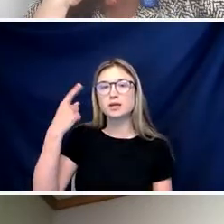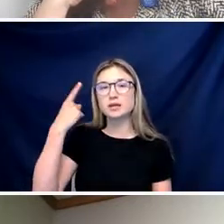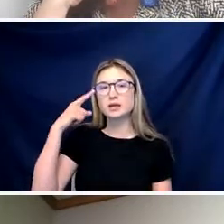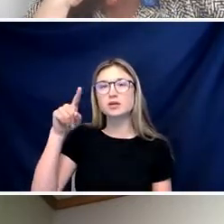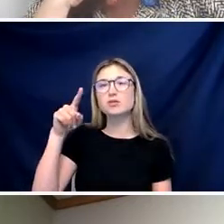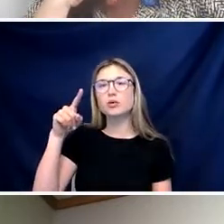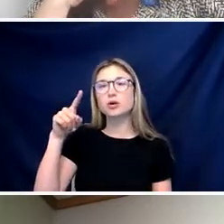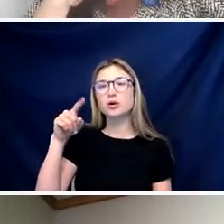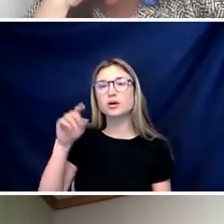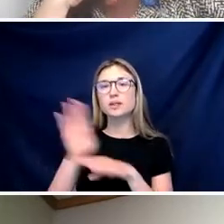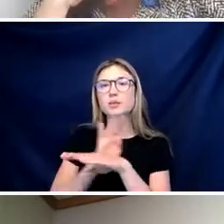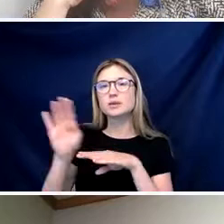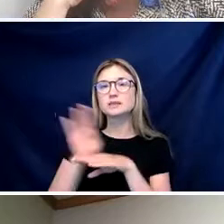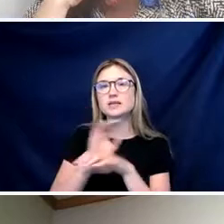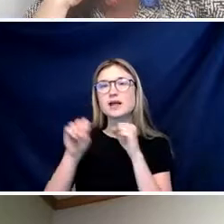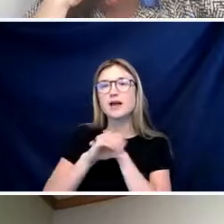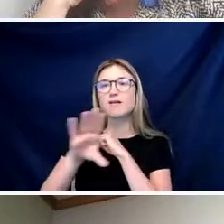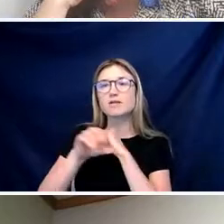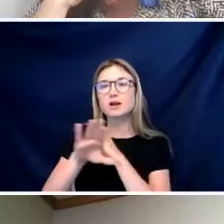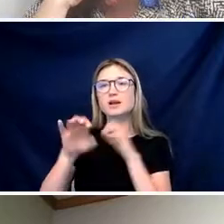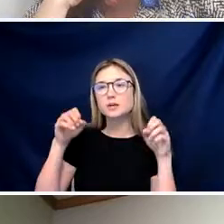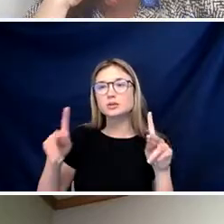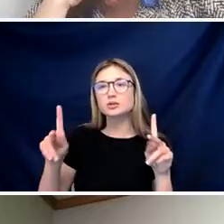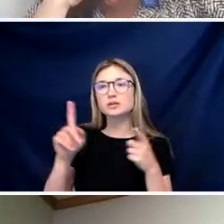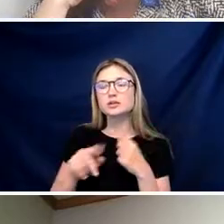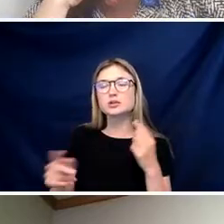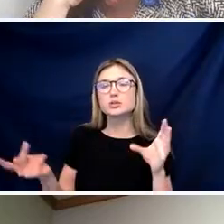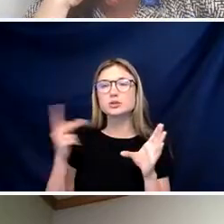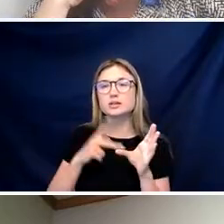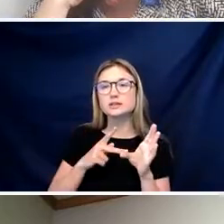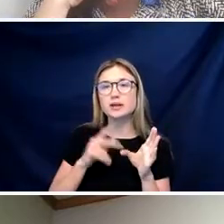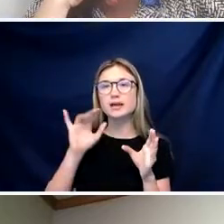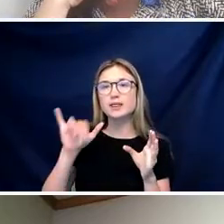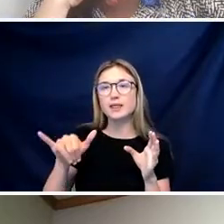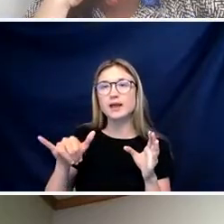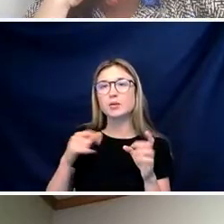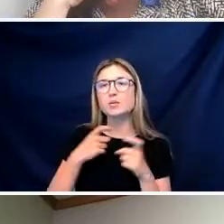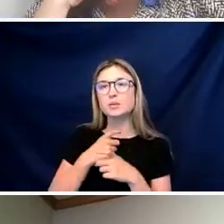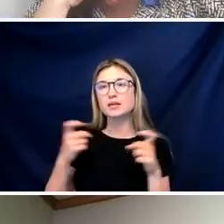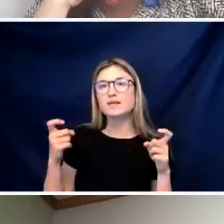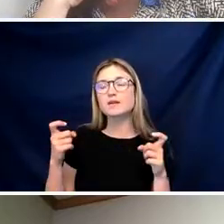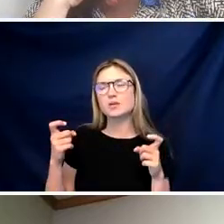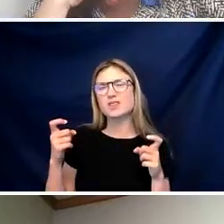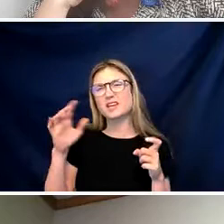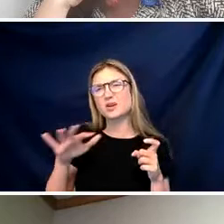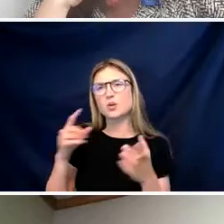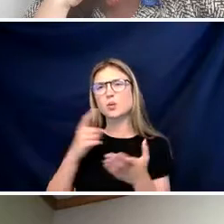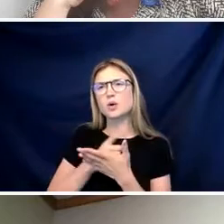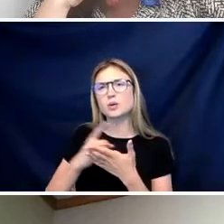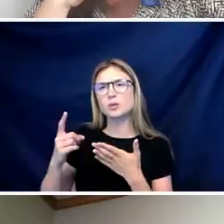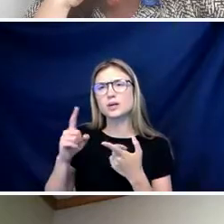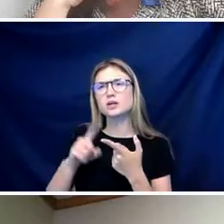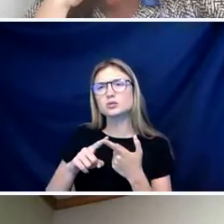advertising the opportunity to participate is supposed to be given out within the next week to 2 to